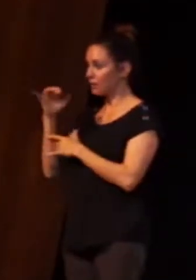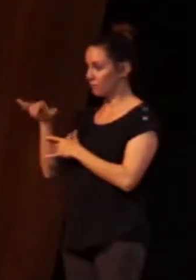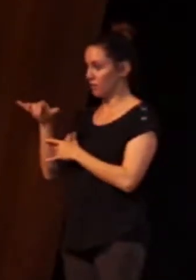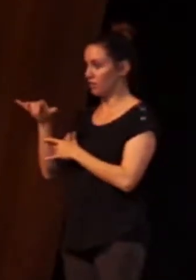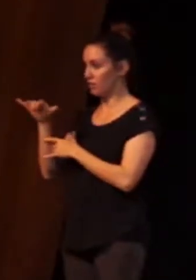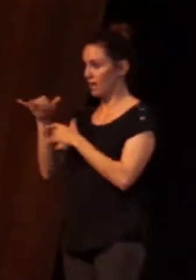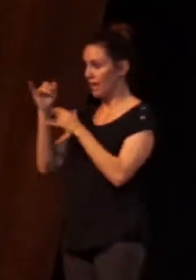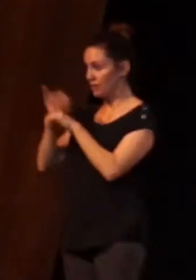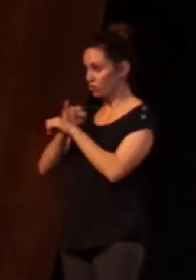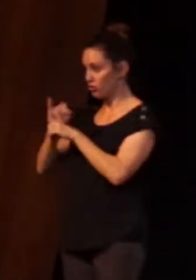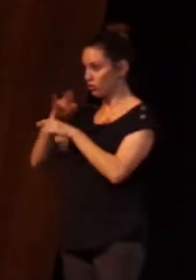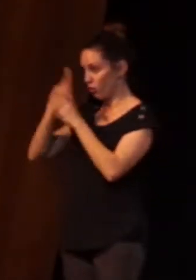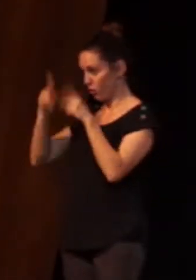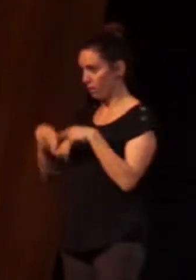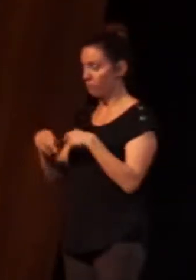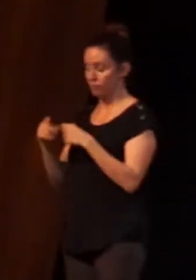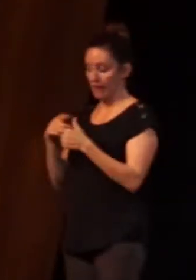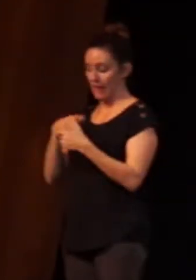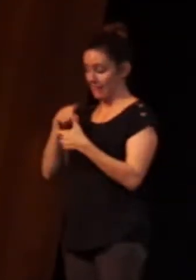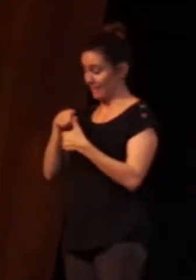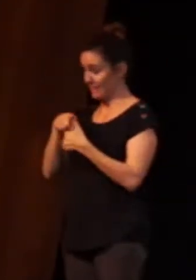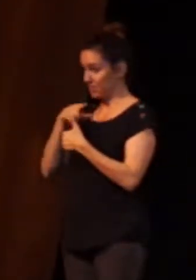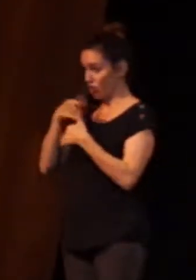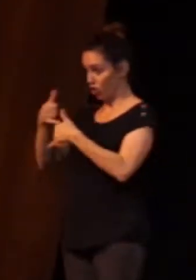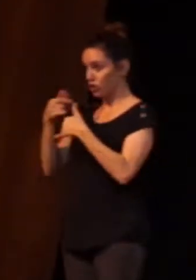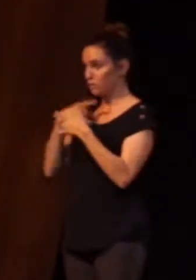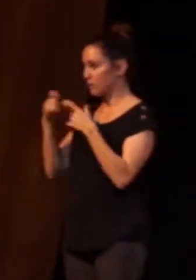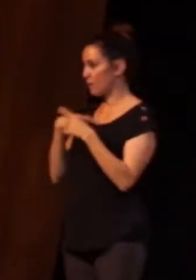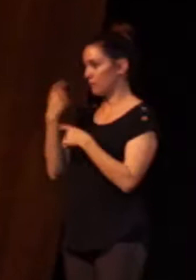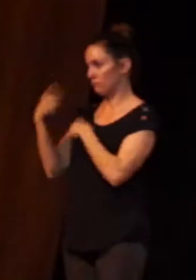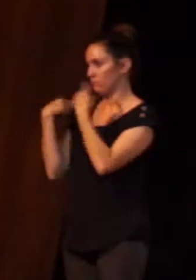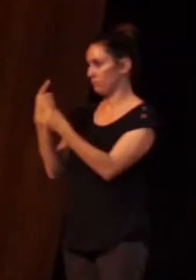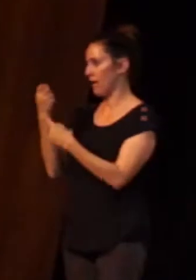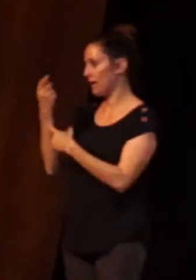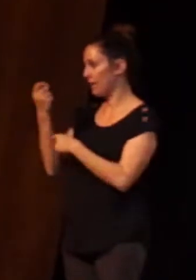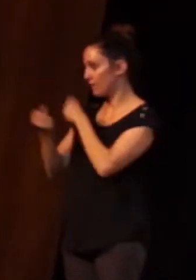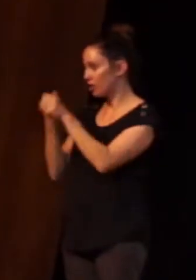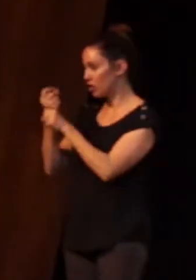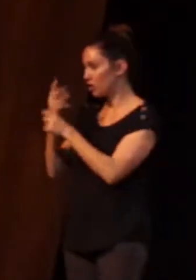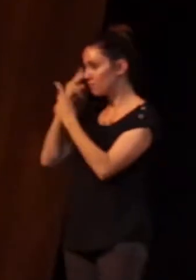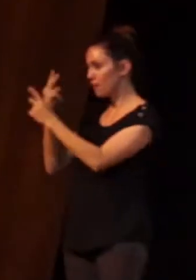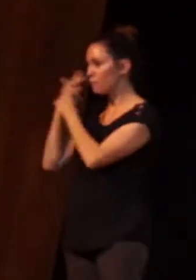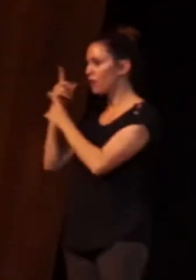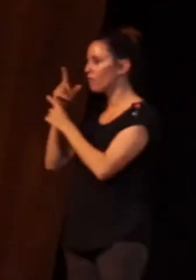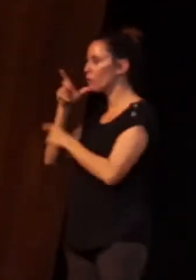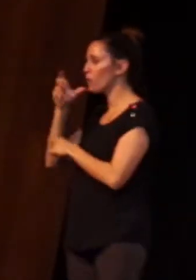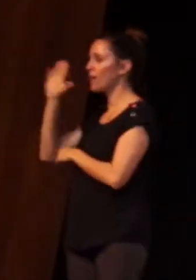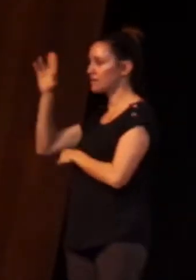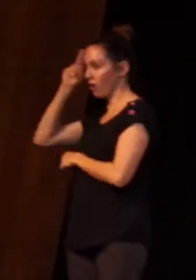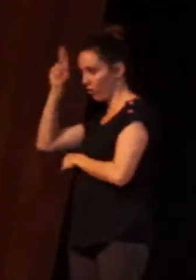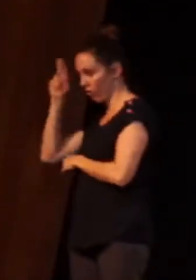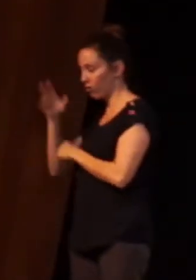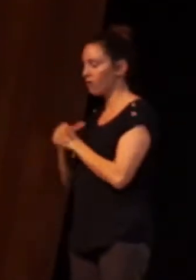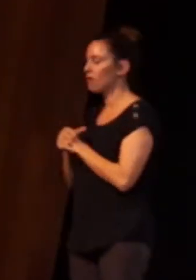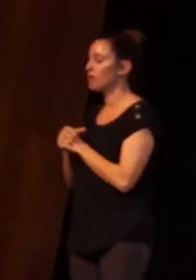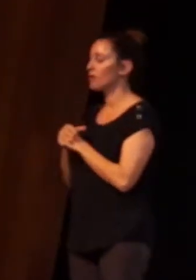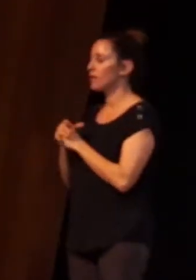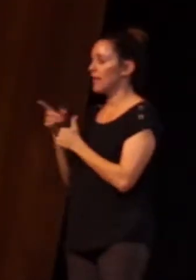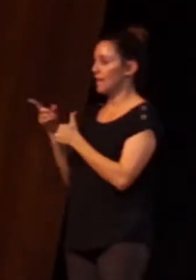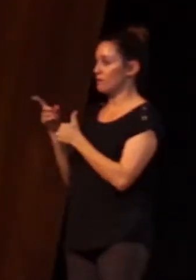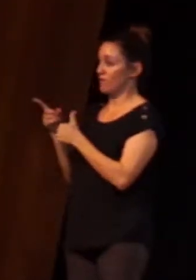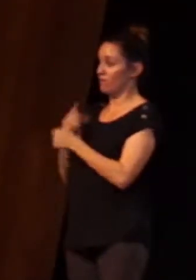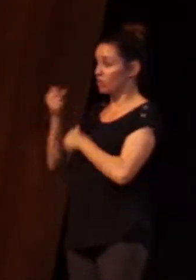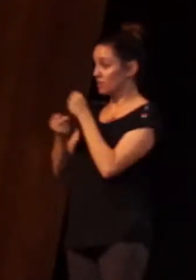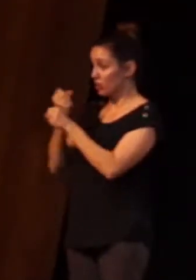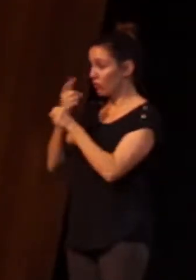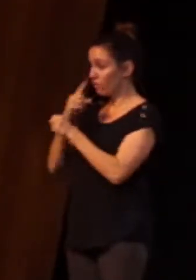has generously funded this scholarship for the last 11 years in memory of his uncle. Jeff was the first year of our